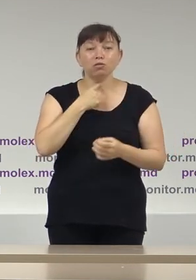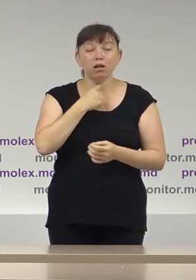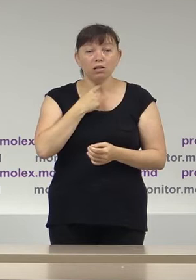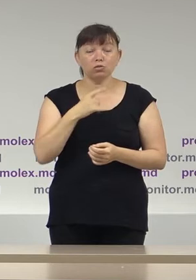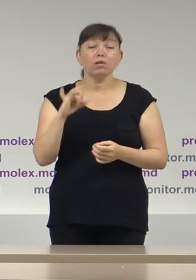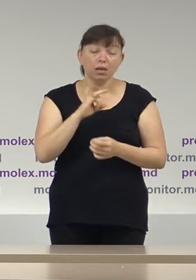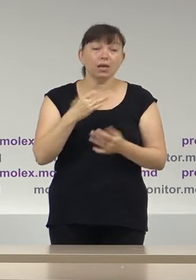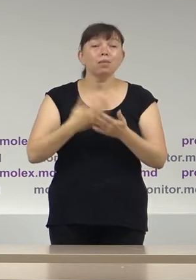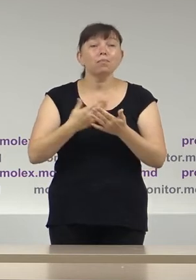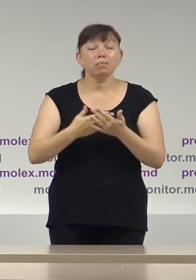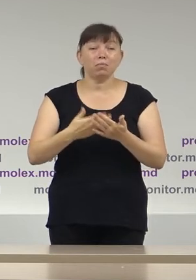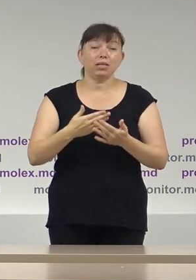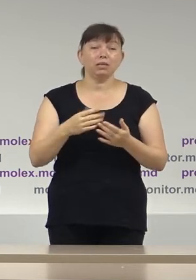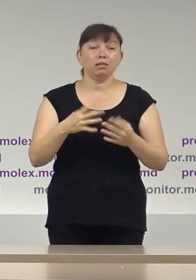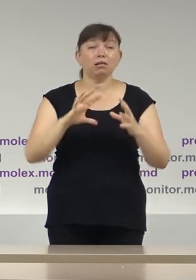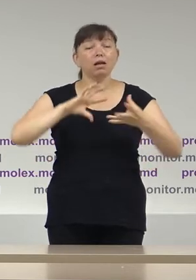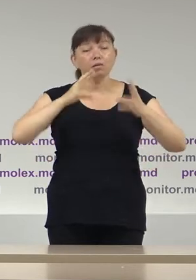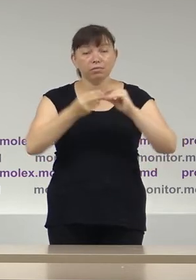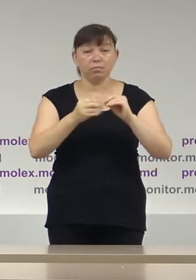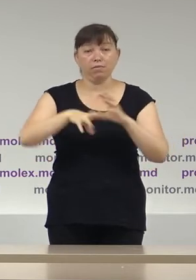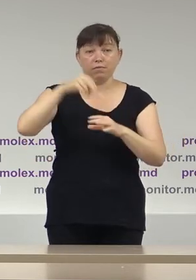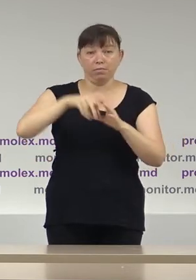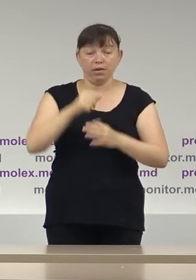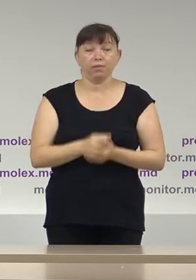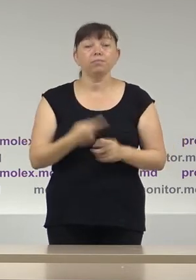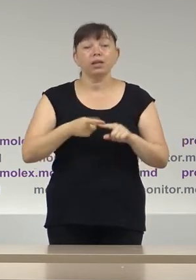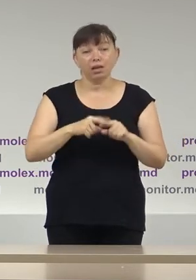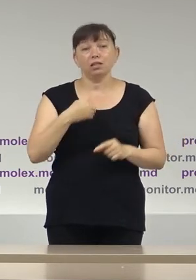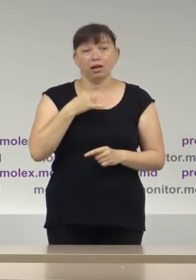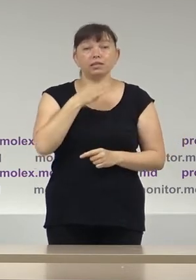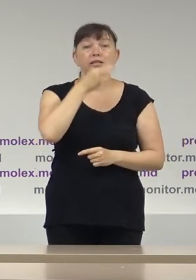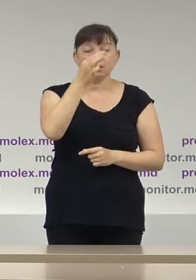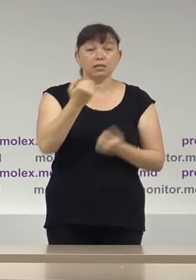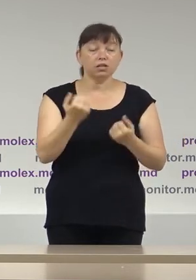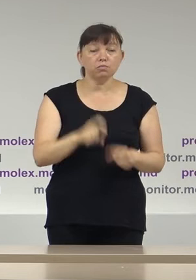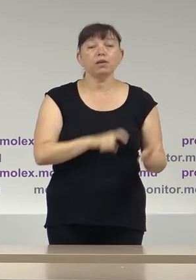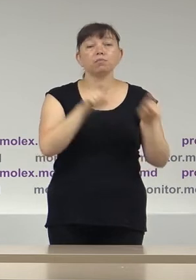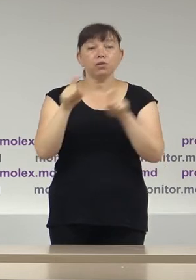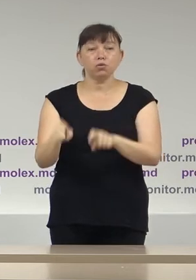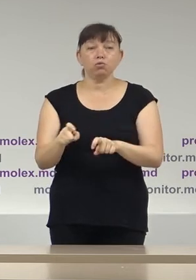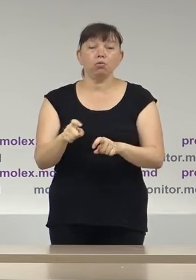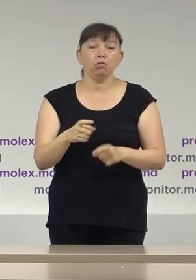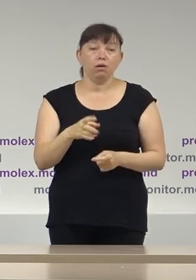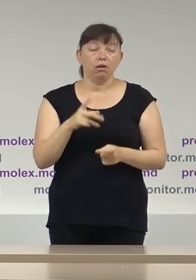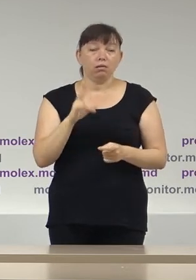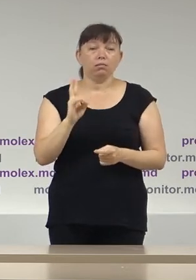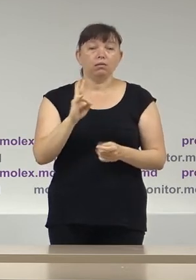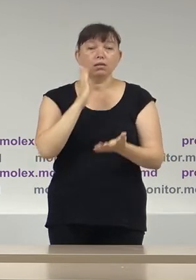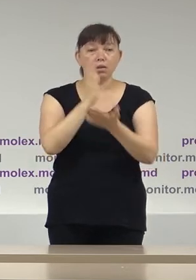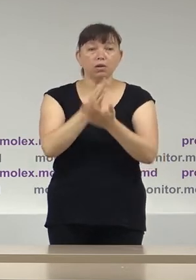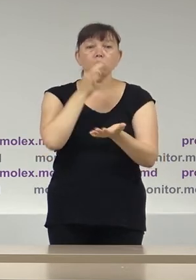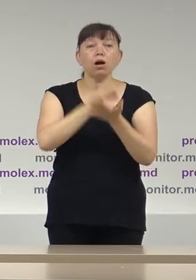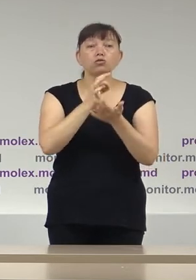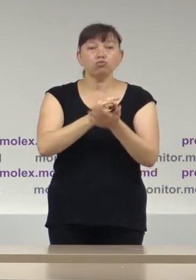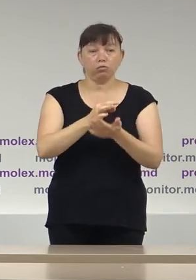results of quick vote counting, and we will also make the totals of the election day. Having said that, I